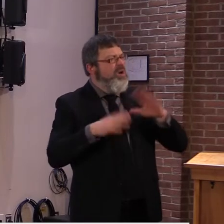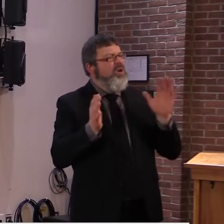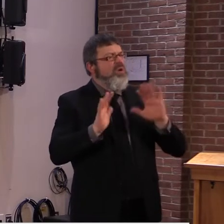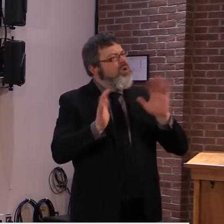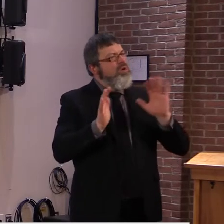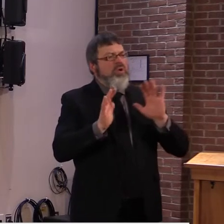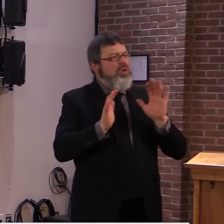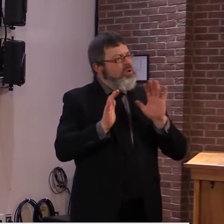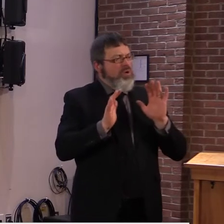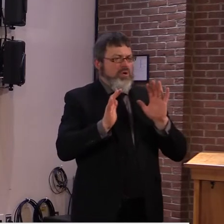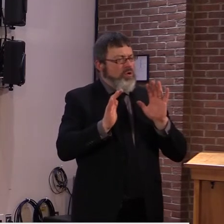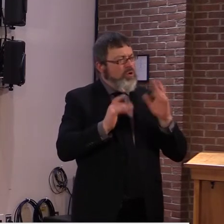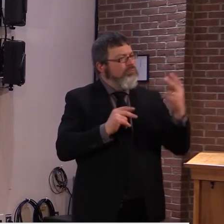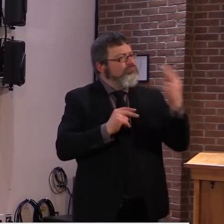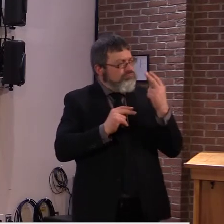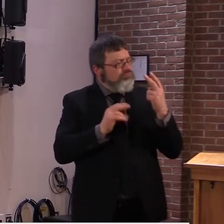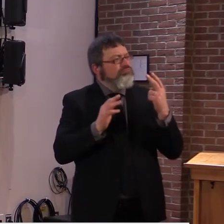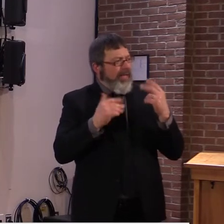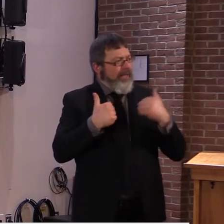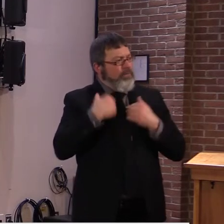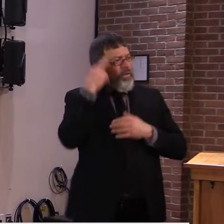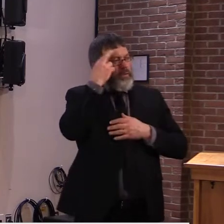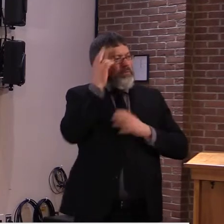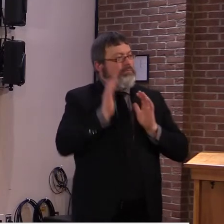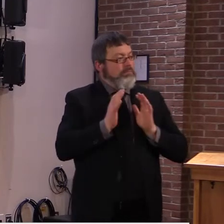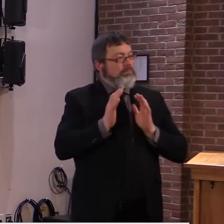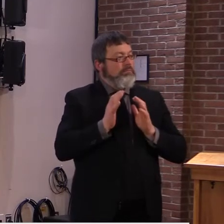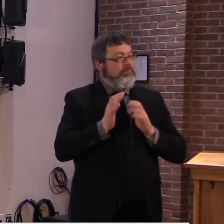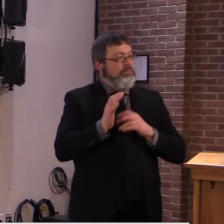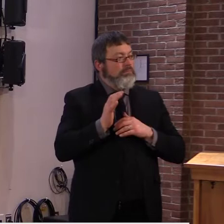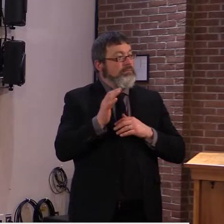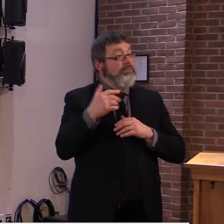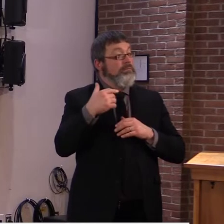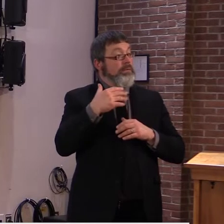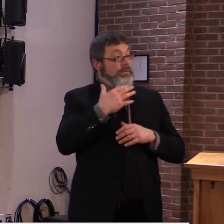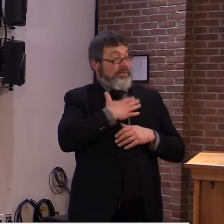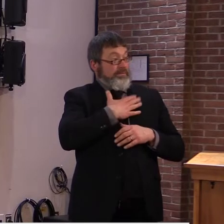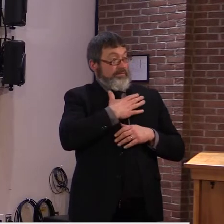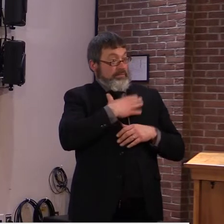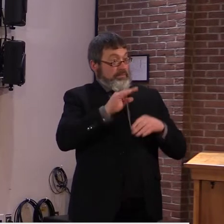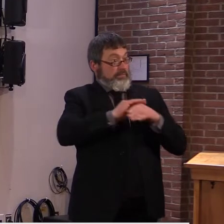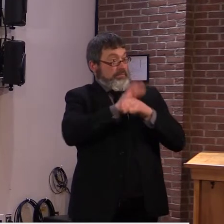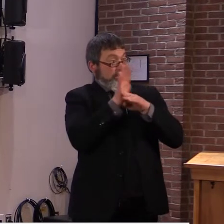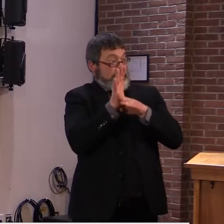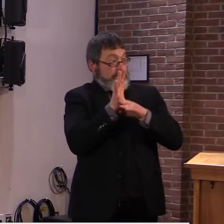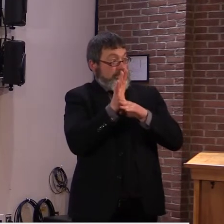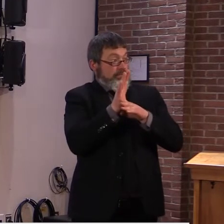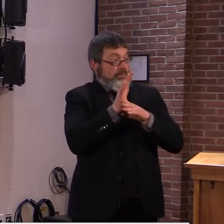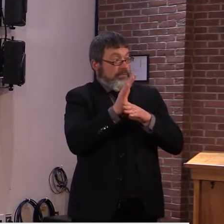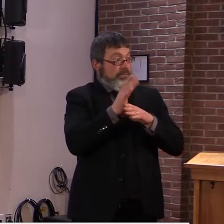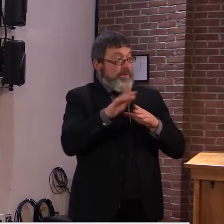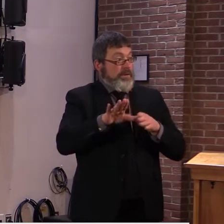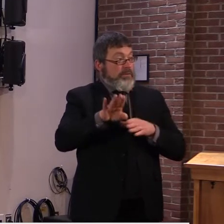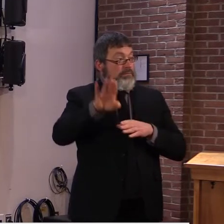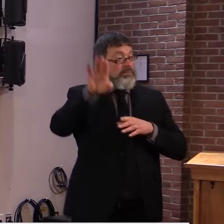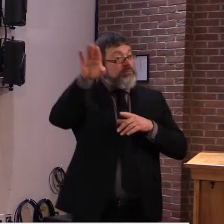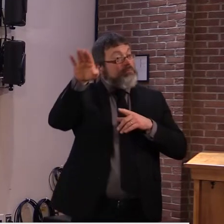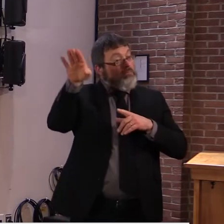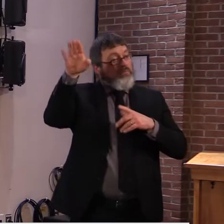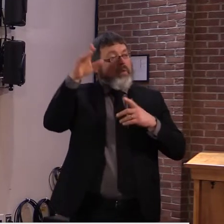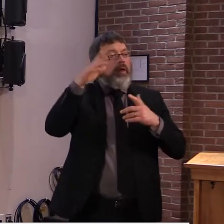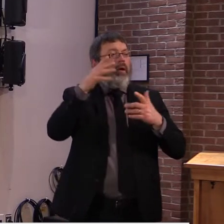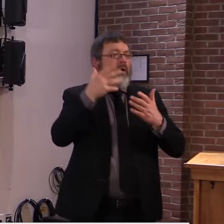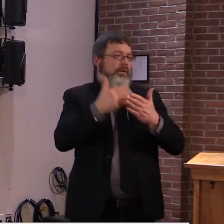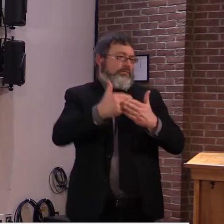of new COVID cases in Vermont continues to be higher than just a couple of months ago. In fact, we haven't reported fewer than